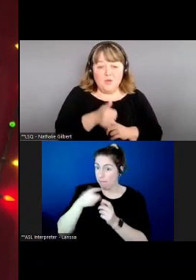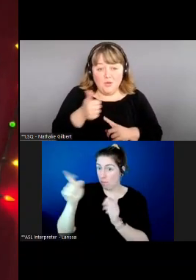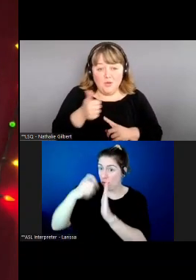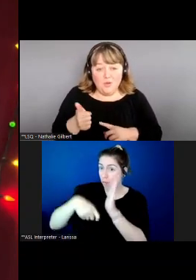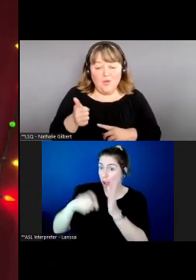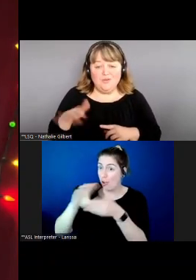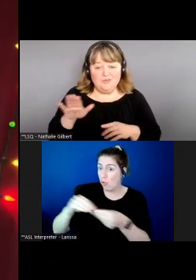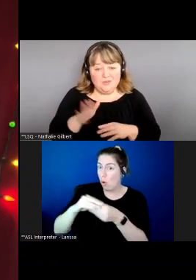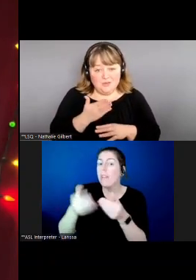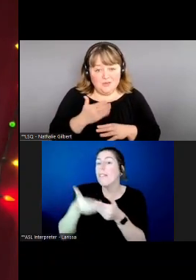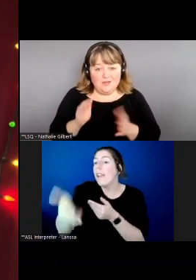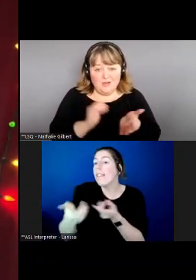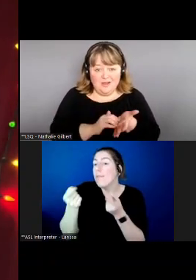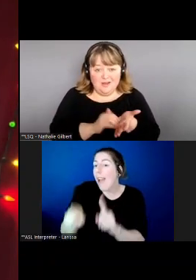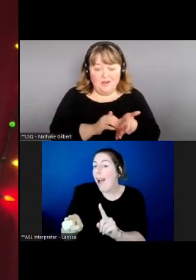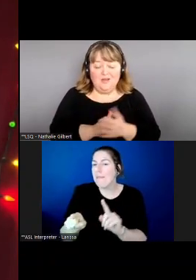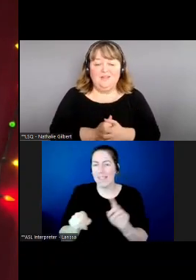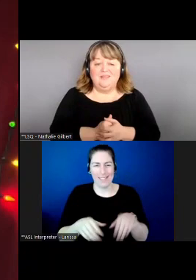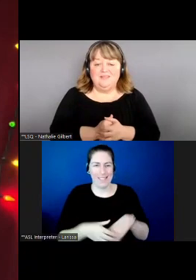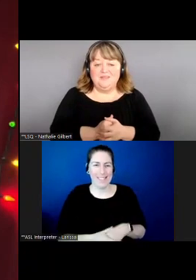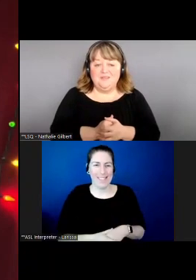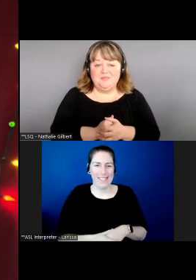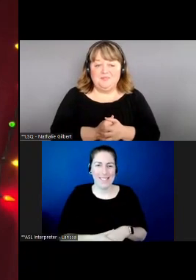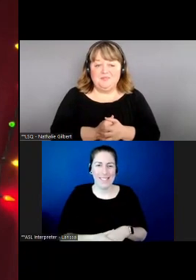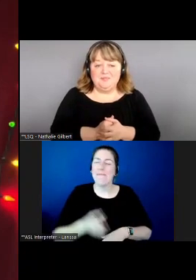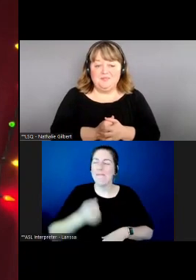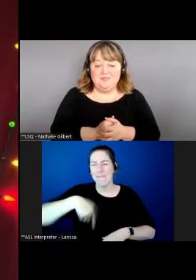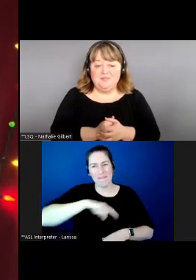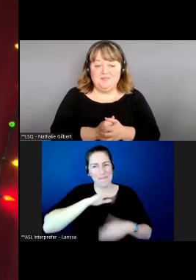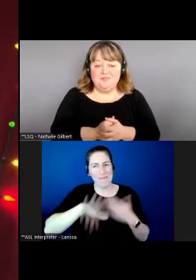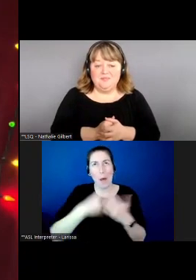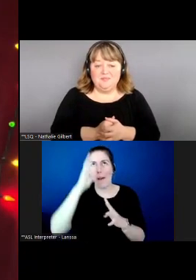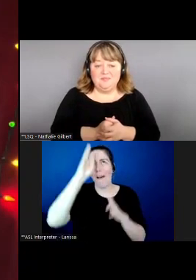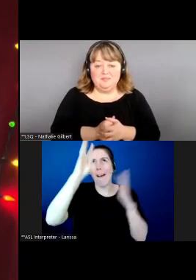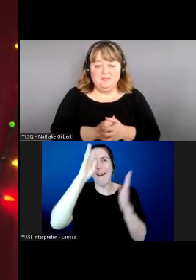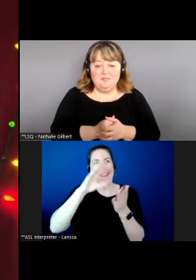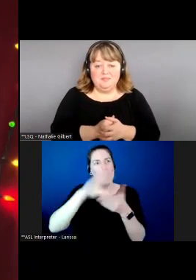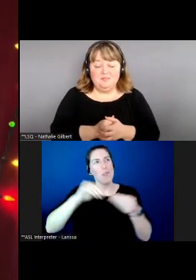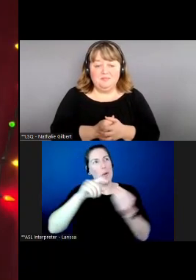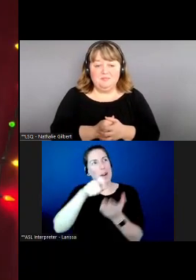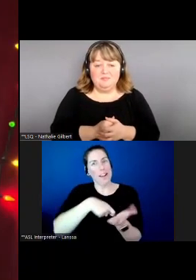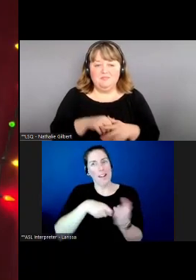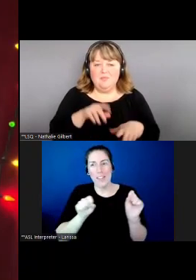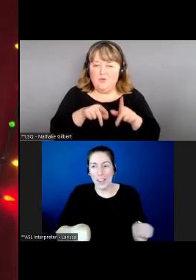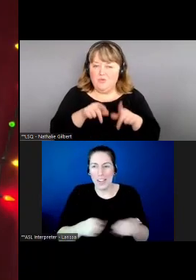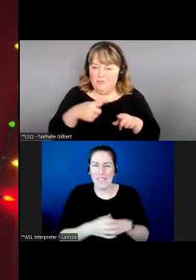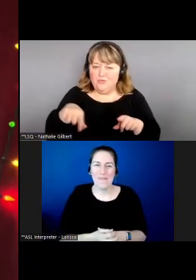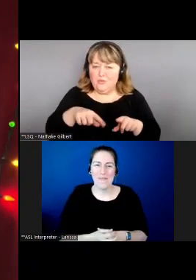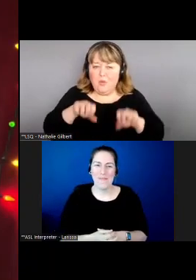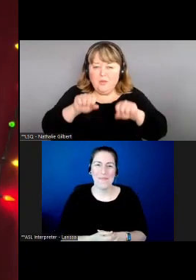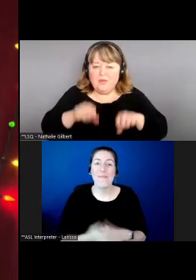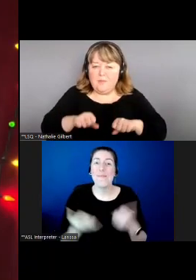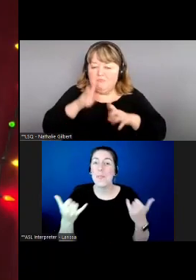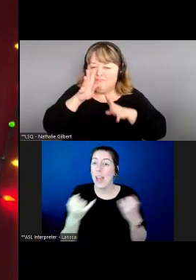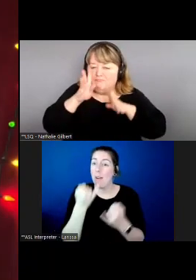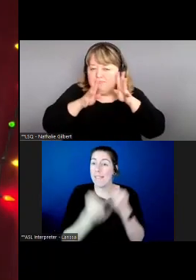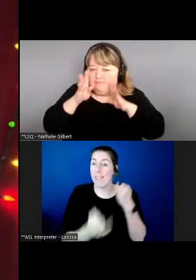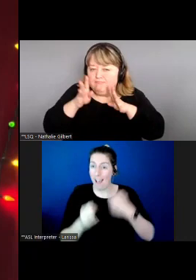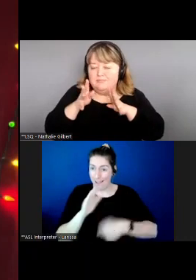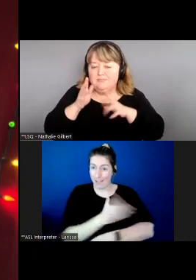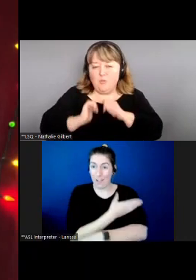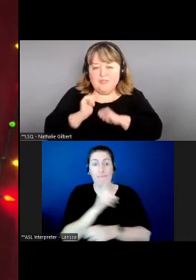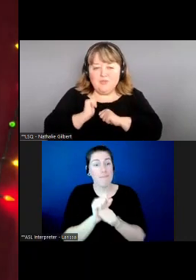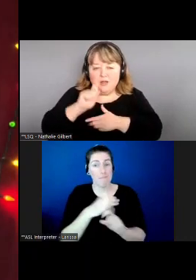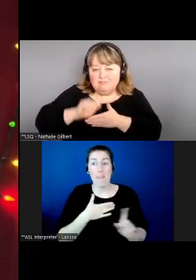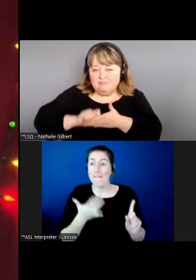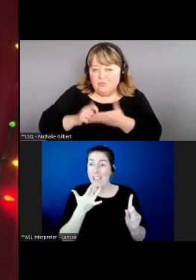true. I think you can all write a story. Well, we'd like to end off on my favorite song. What's